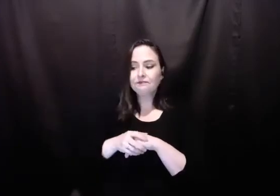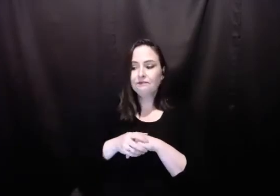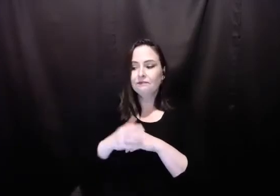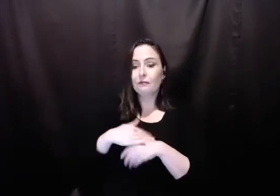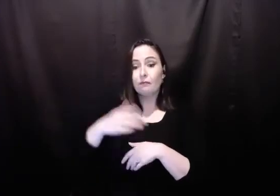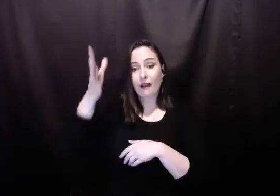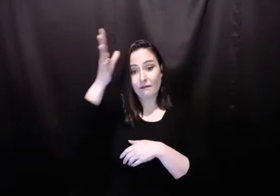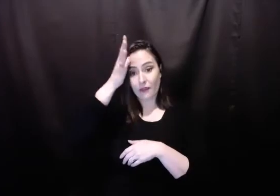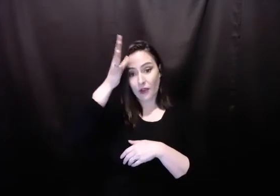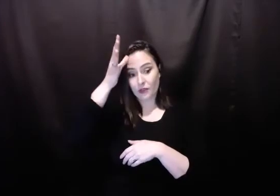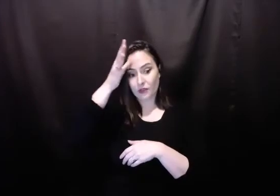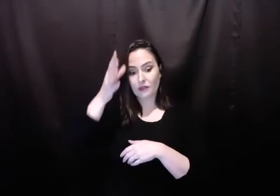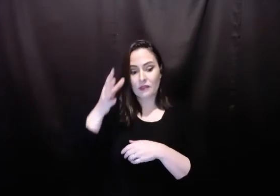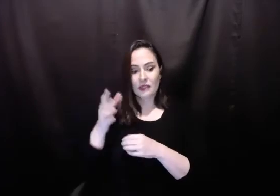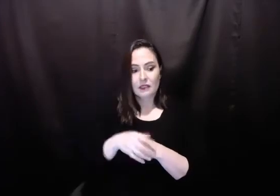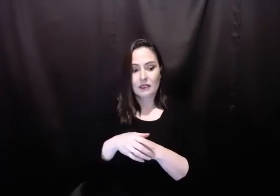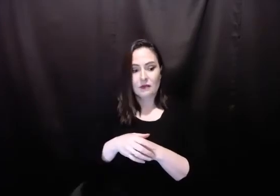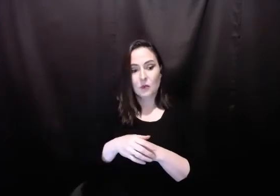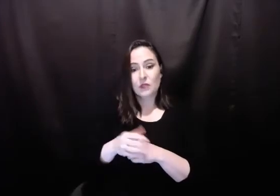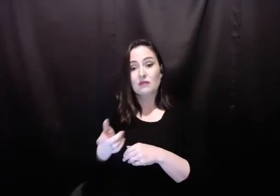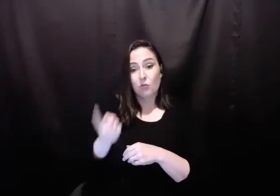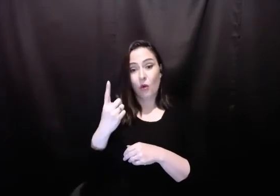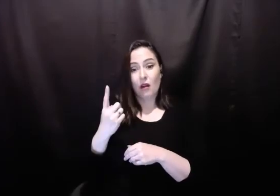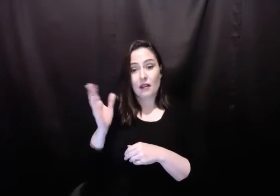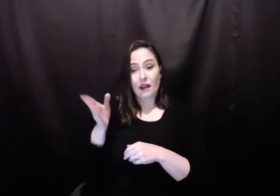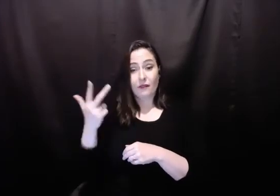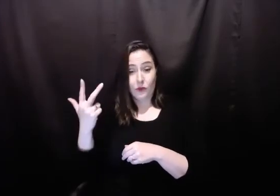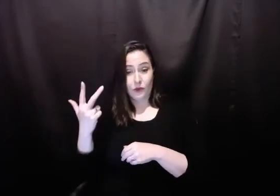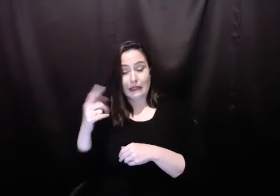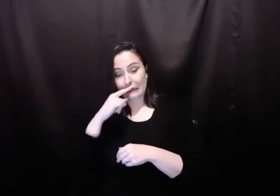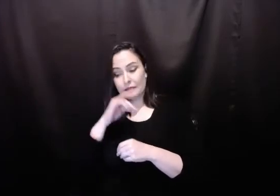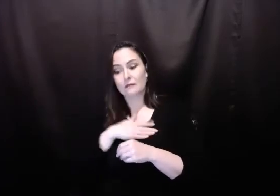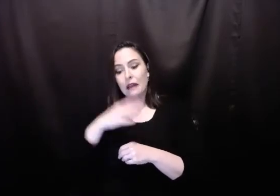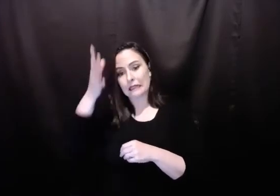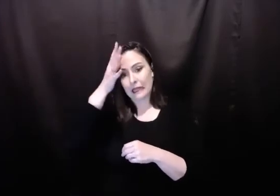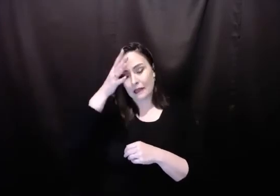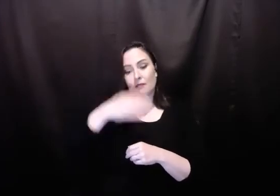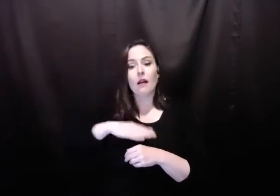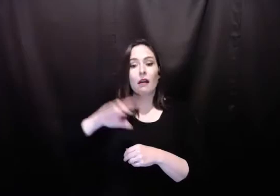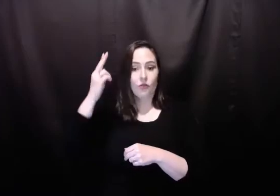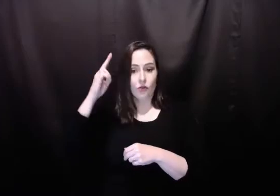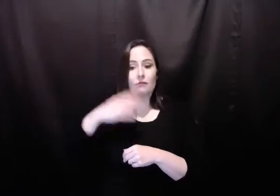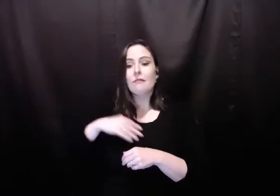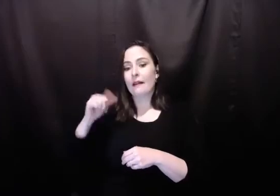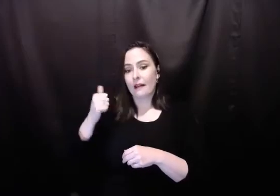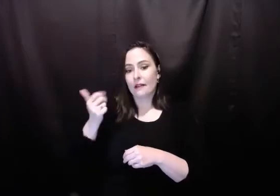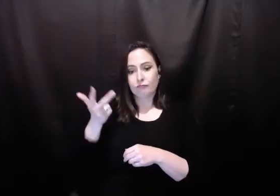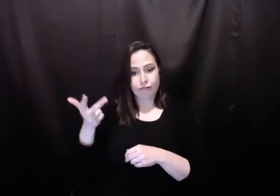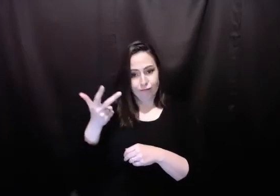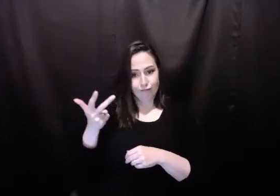my aunt. He had one brother, one sister. His only brother had a massive heart attack at age 48, dropped dead.